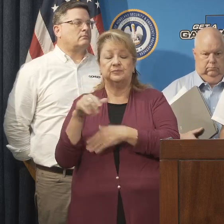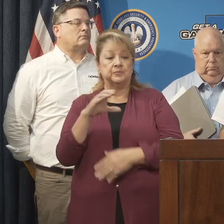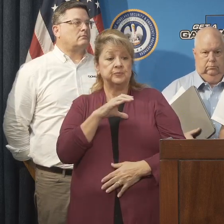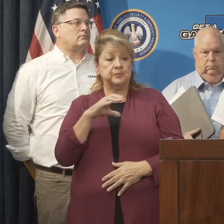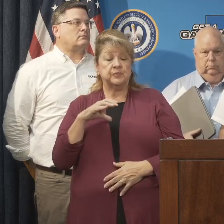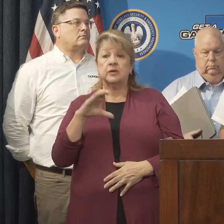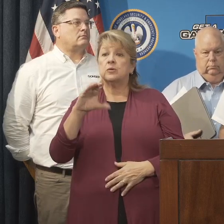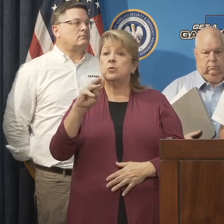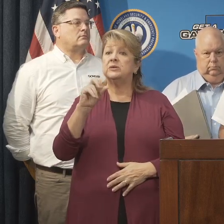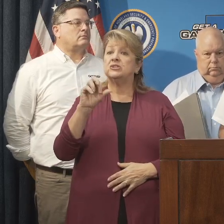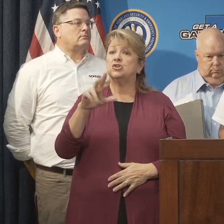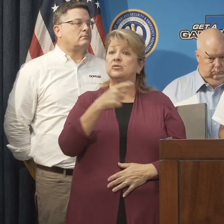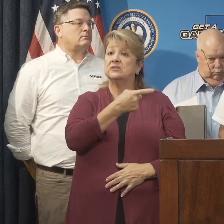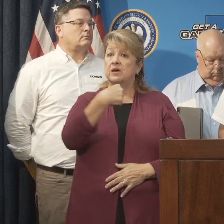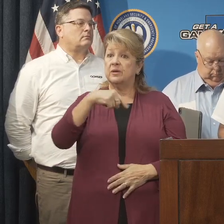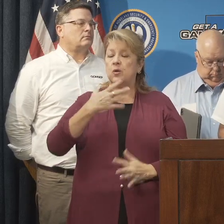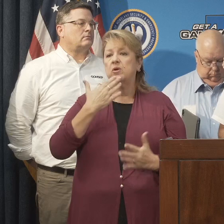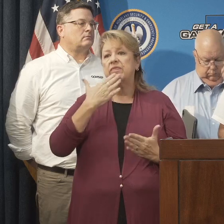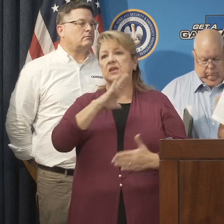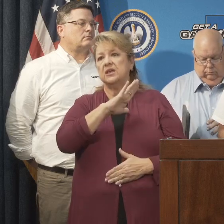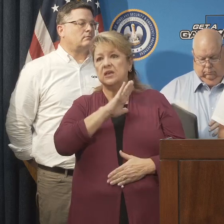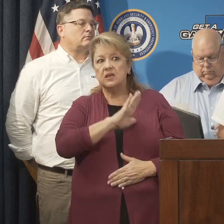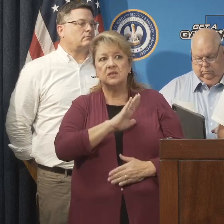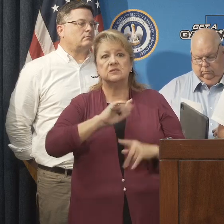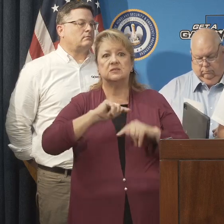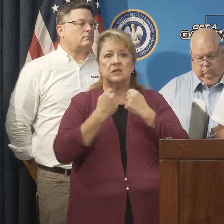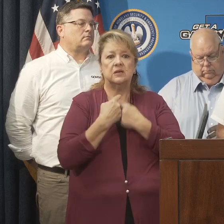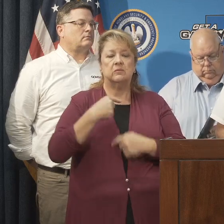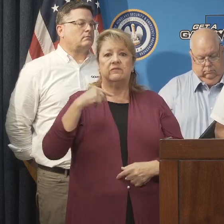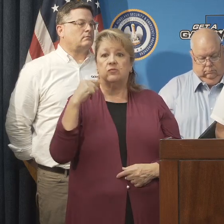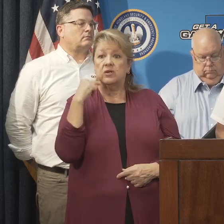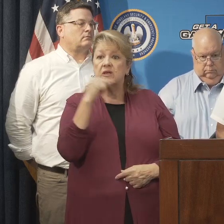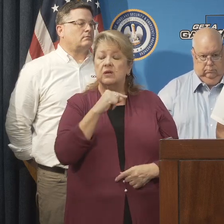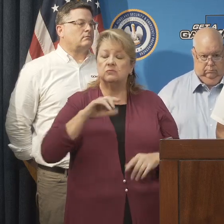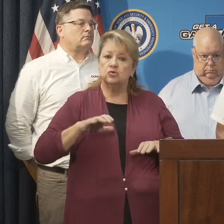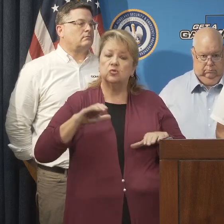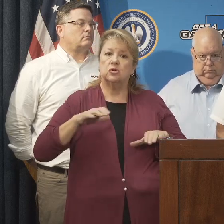do want to thank him and his team for doing such a good job.